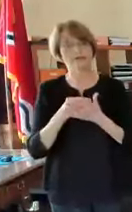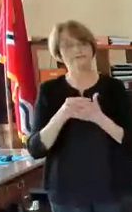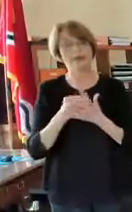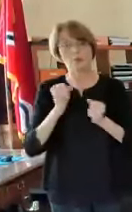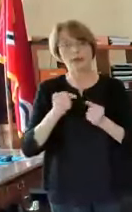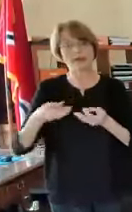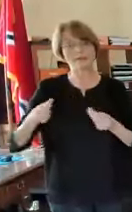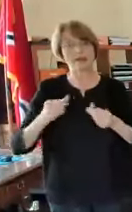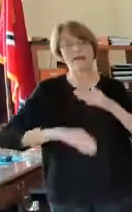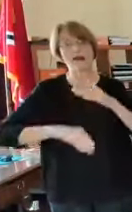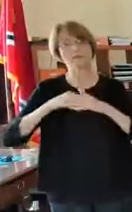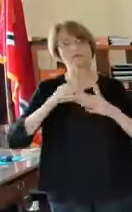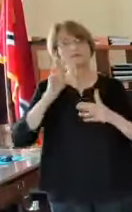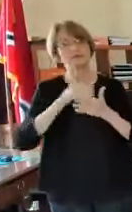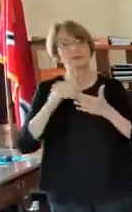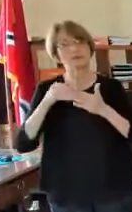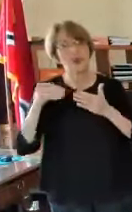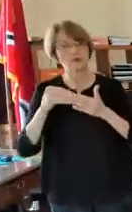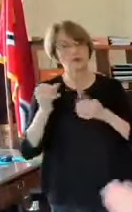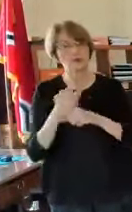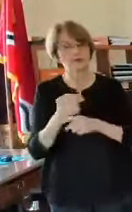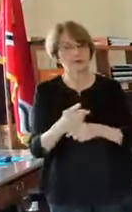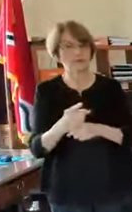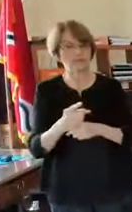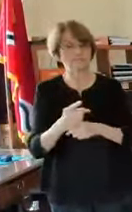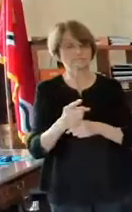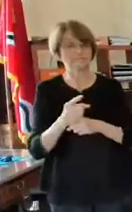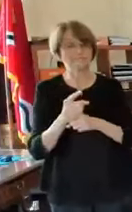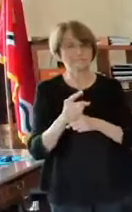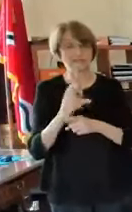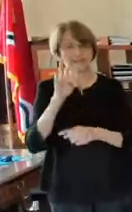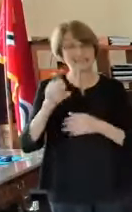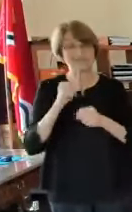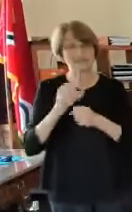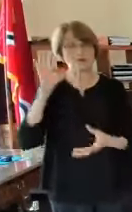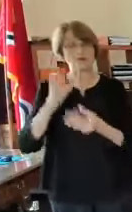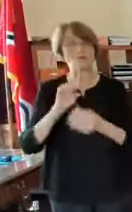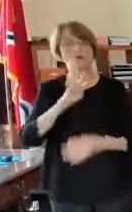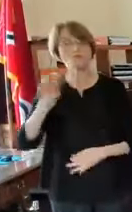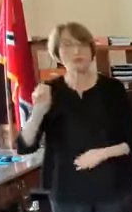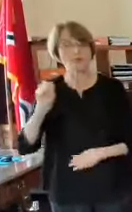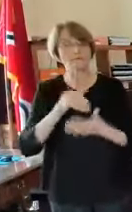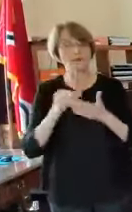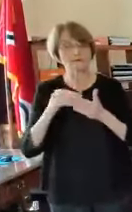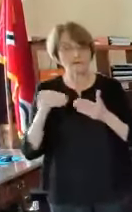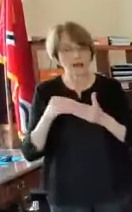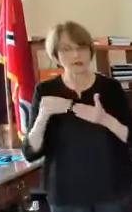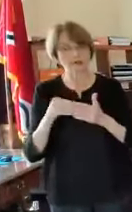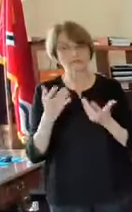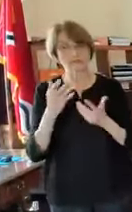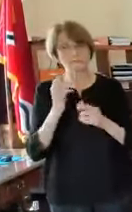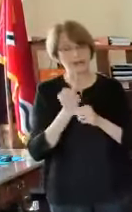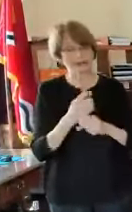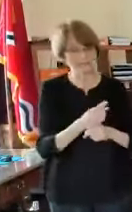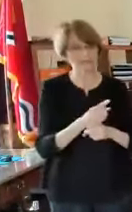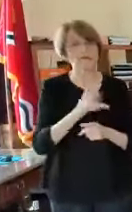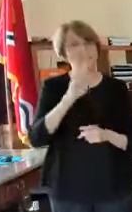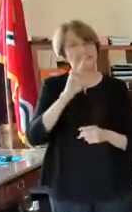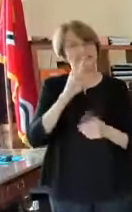million per year, $40 million over a seven-year period. So up to $6 million a